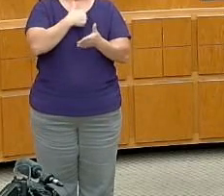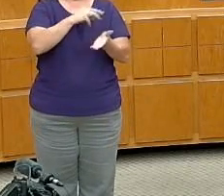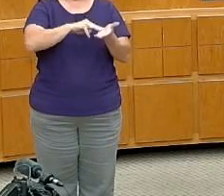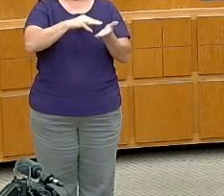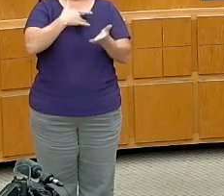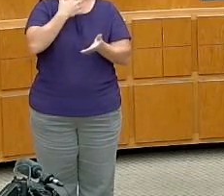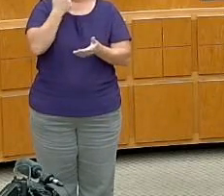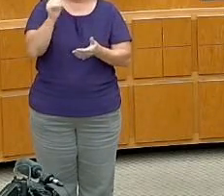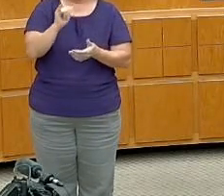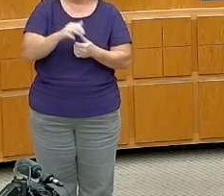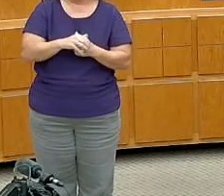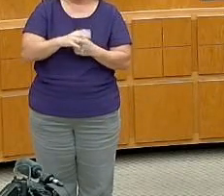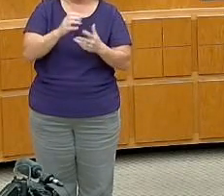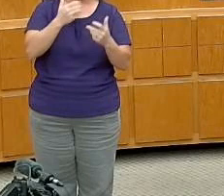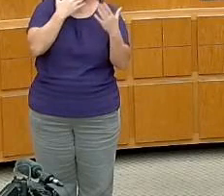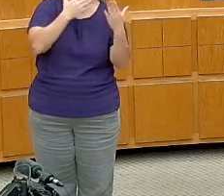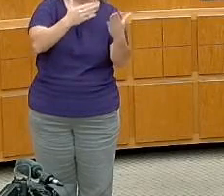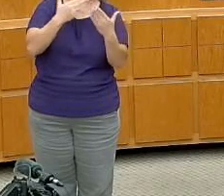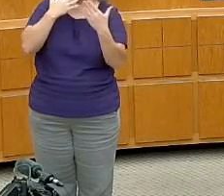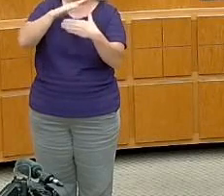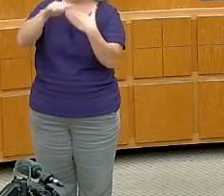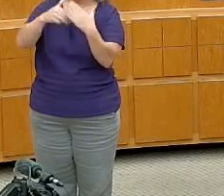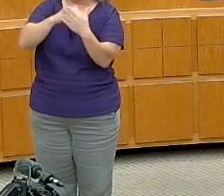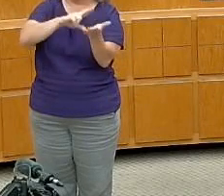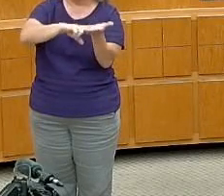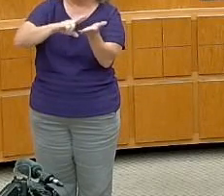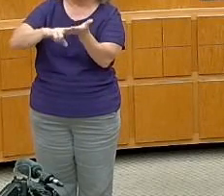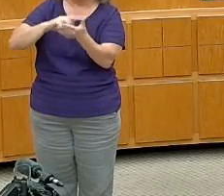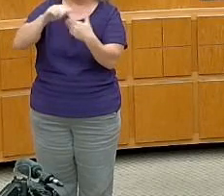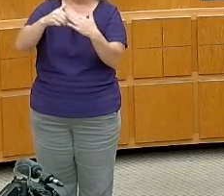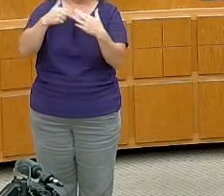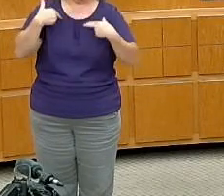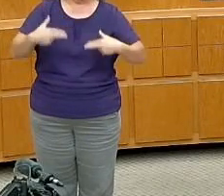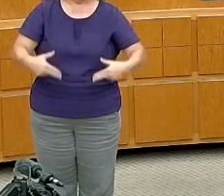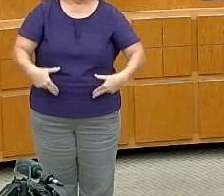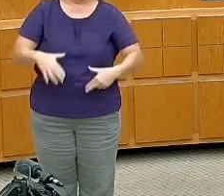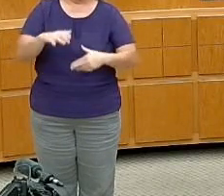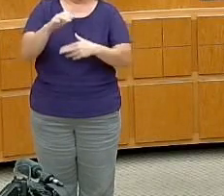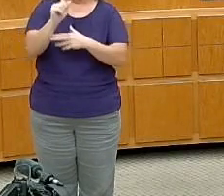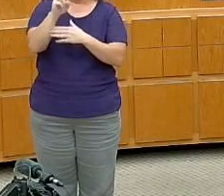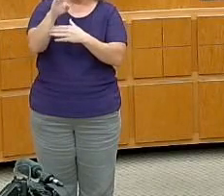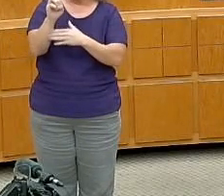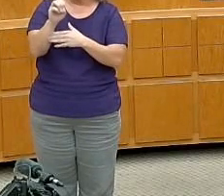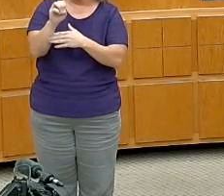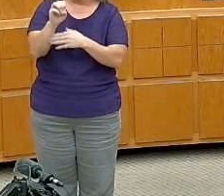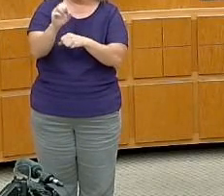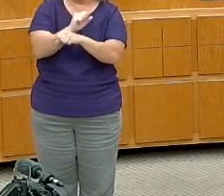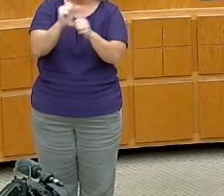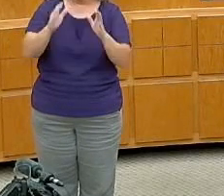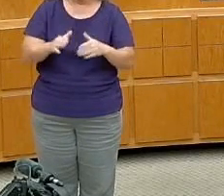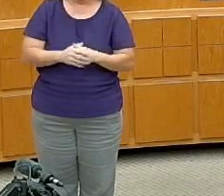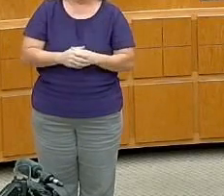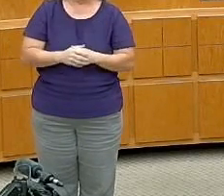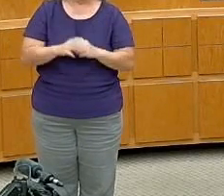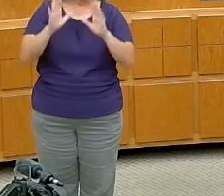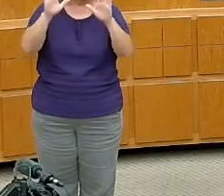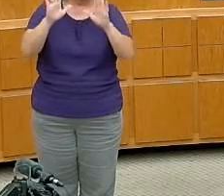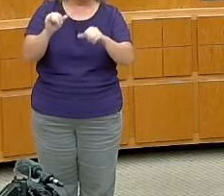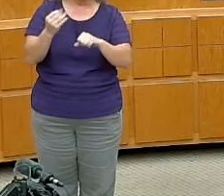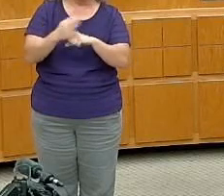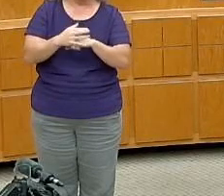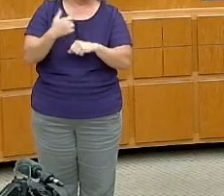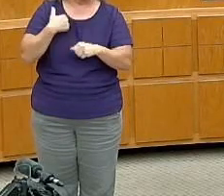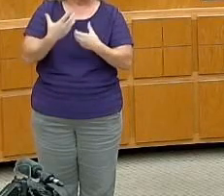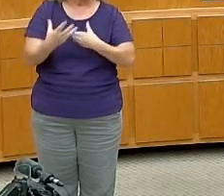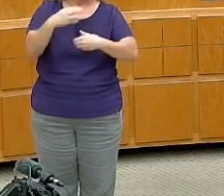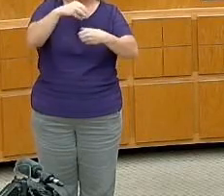and all the healthcare staff for doing an excellent job. I'm a part of a team of physicians which includes pulmonologists,